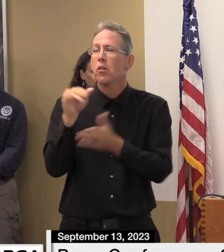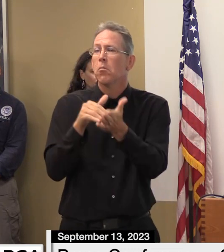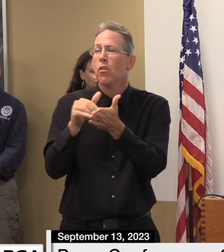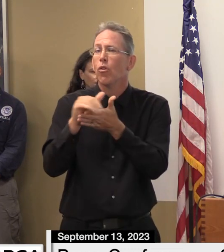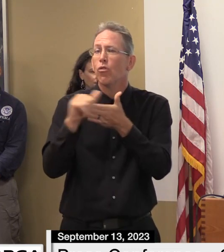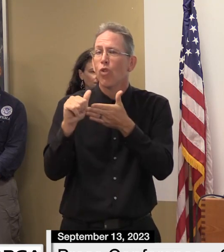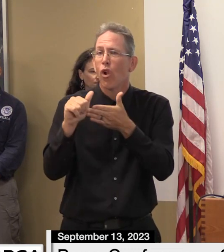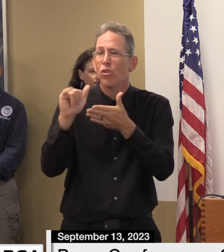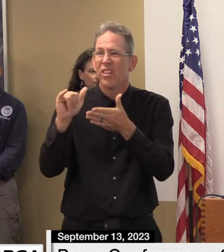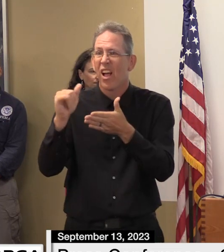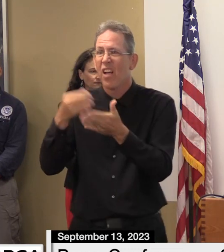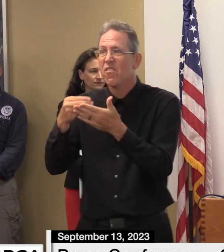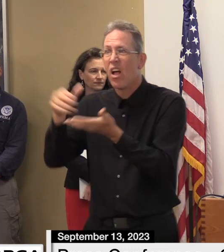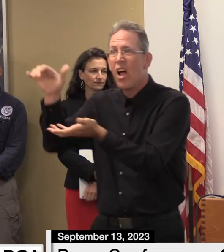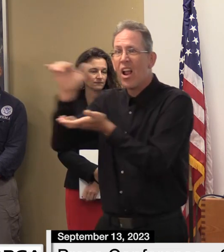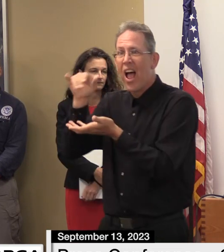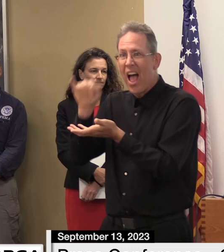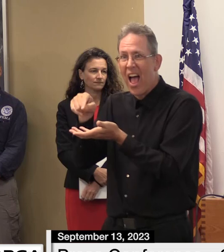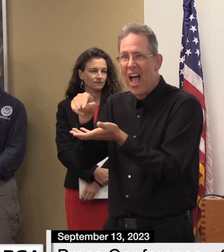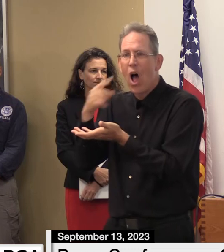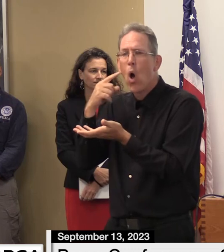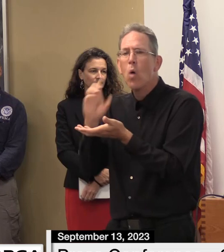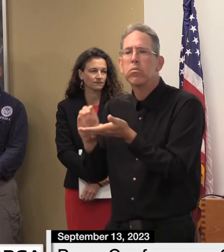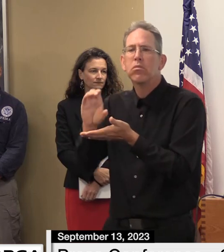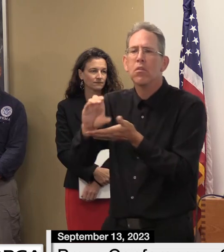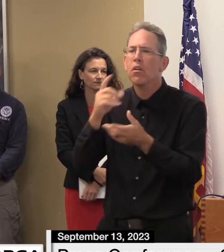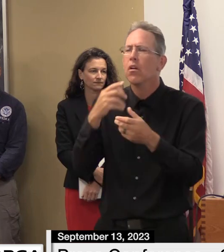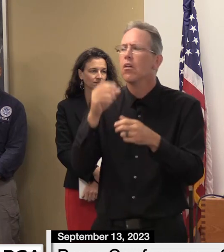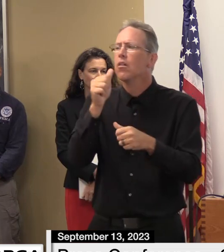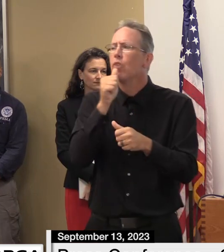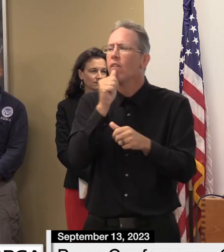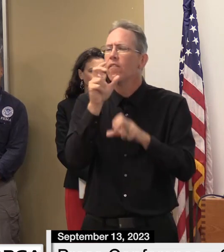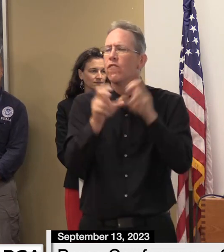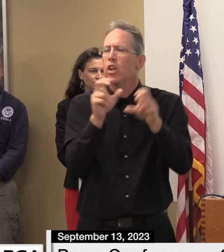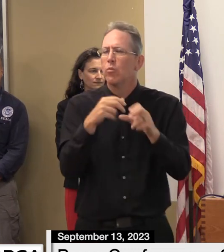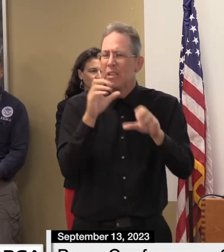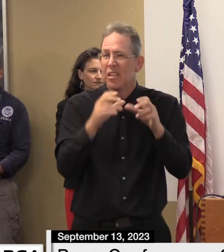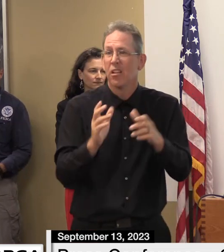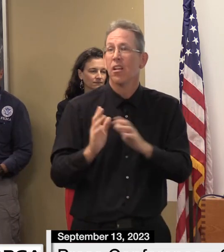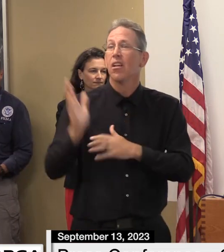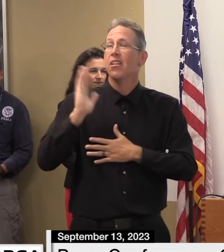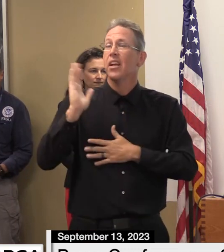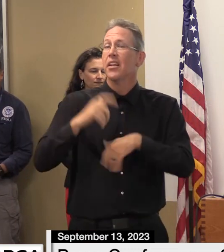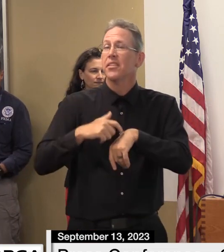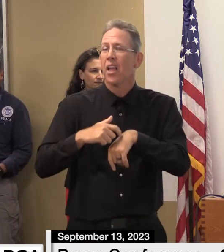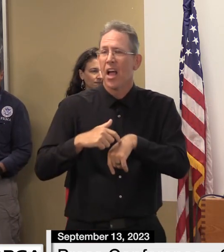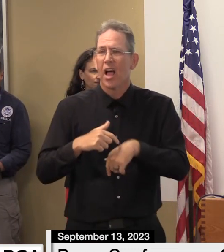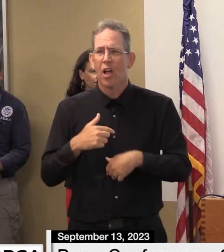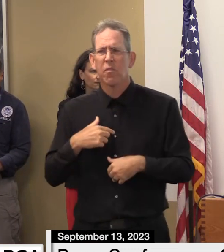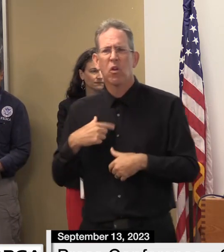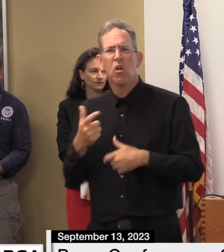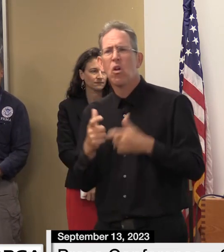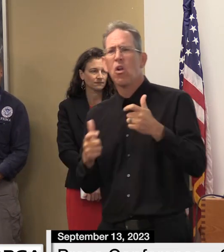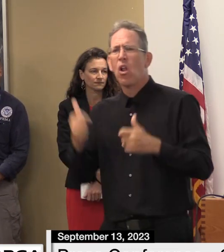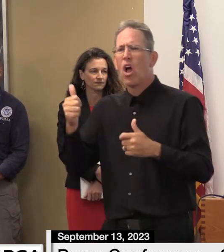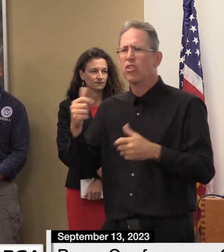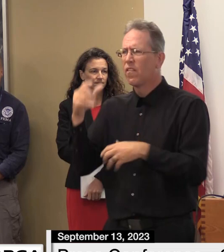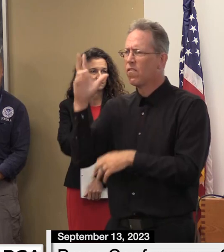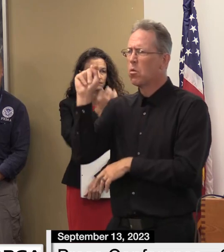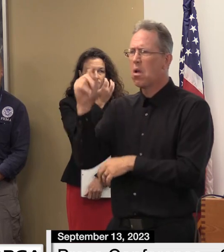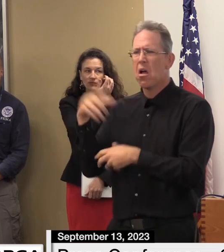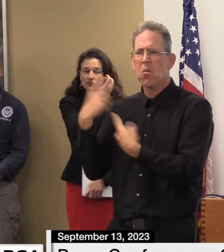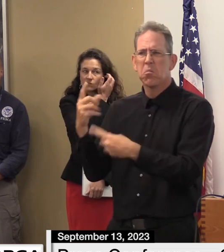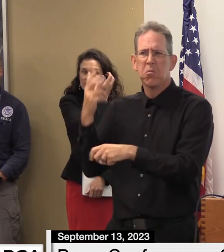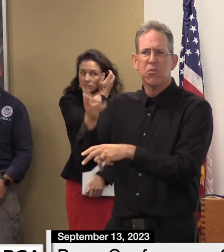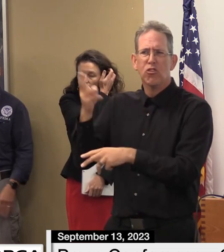hundreds of millions more in private investment, making it, at the time, the largest housing investment in state history. Then a